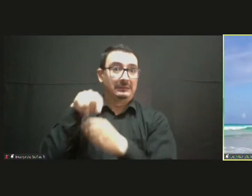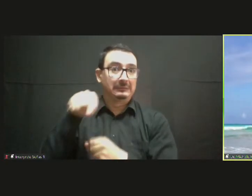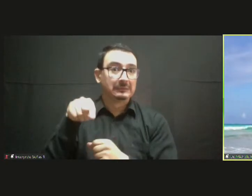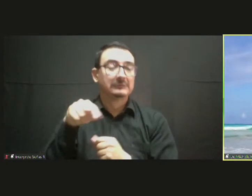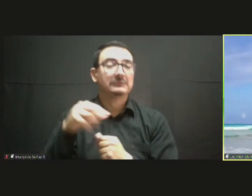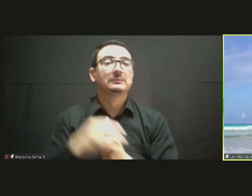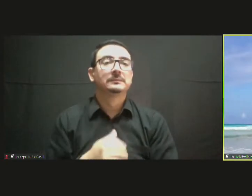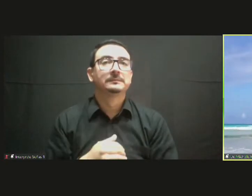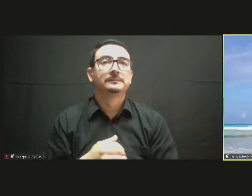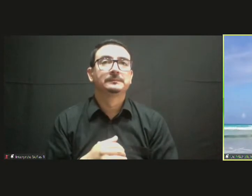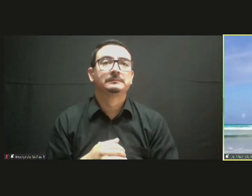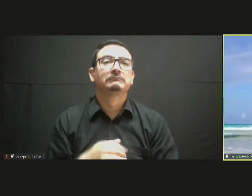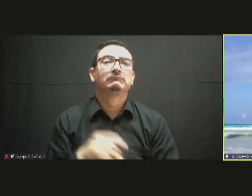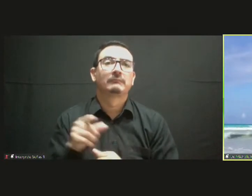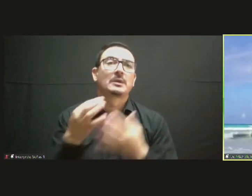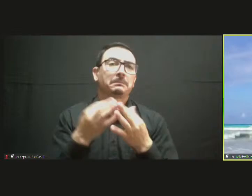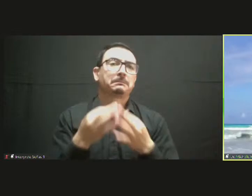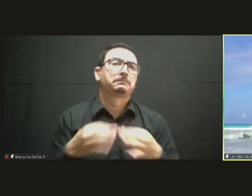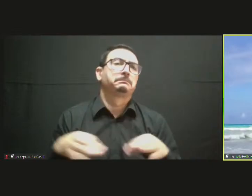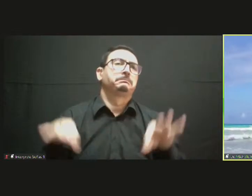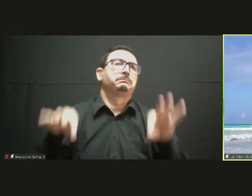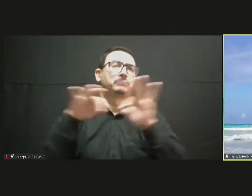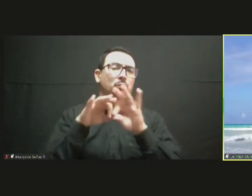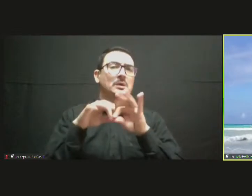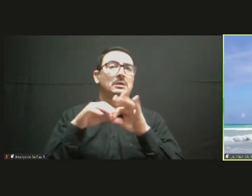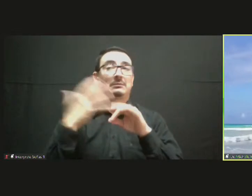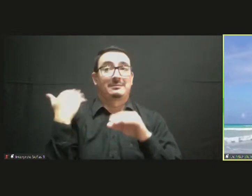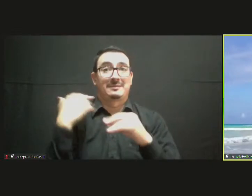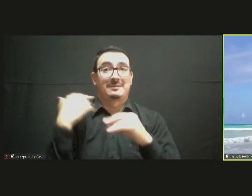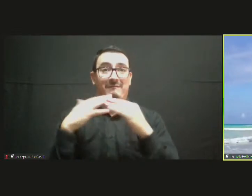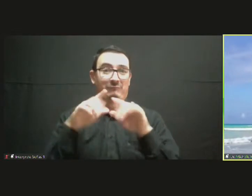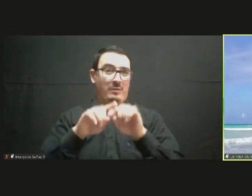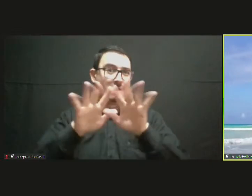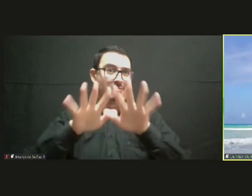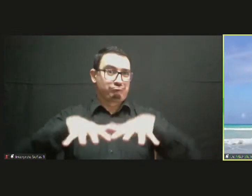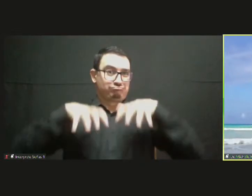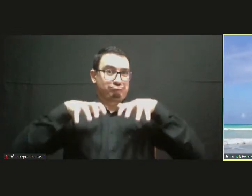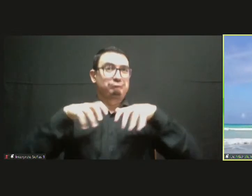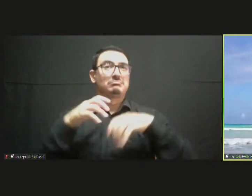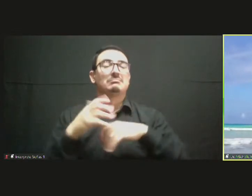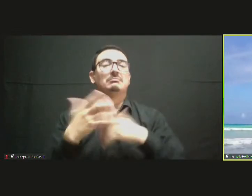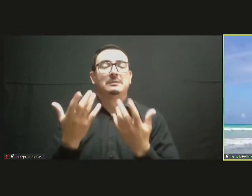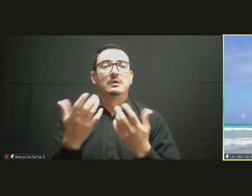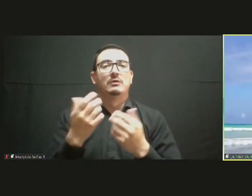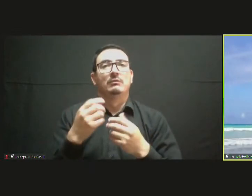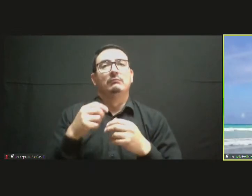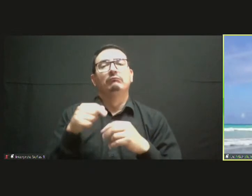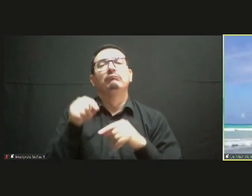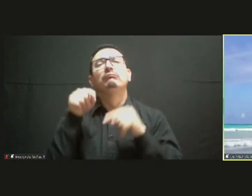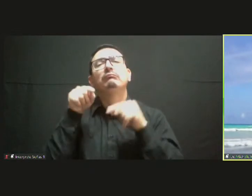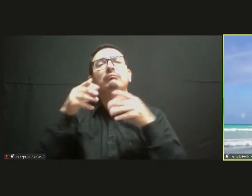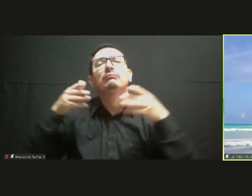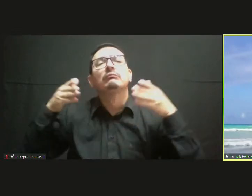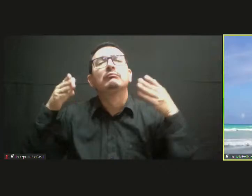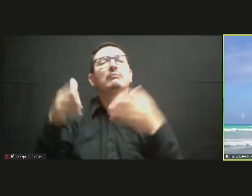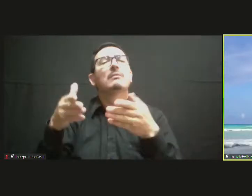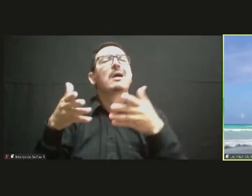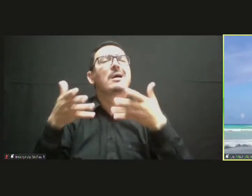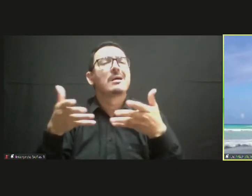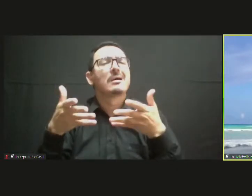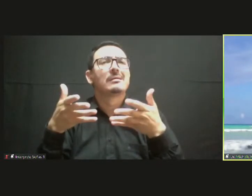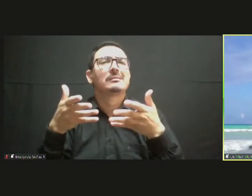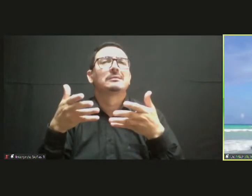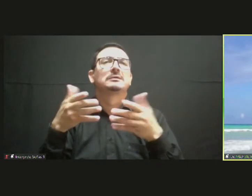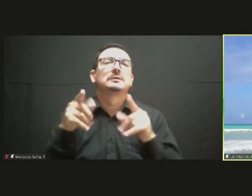forum as we continue to look at tourism recovery across the globe. The 2020